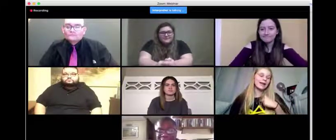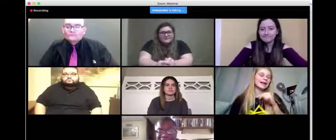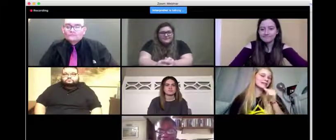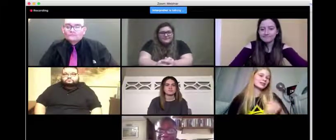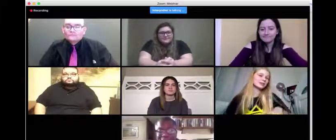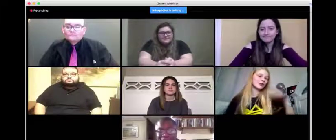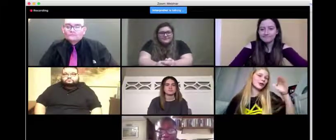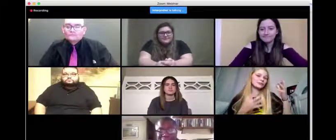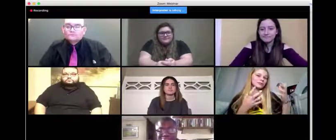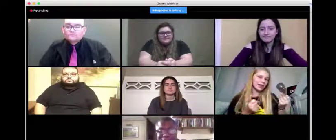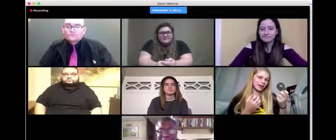my first language.